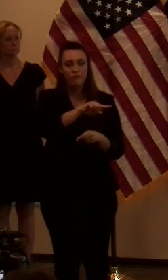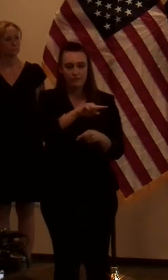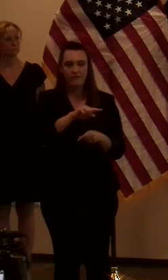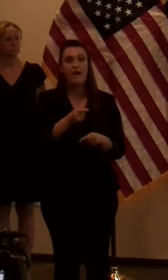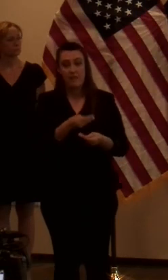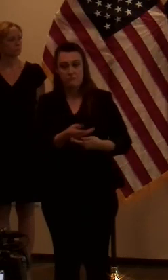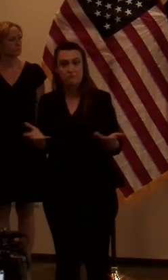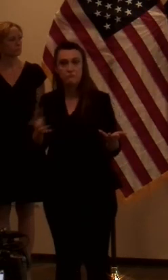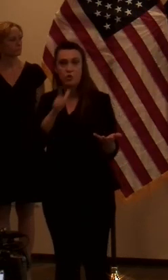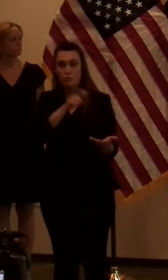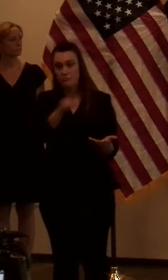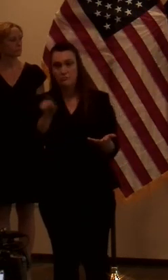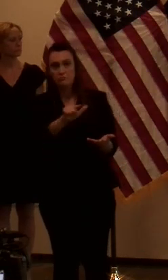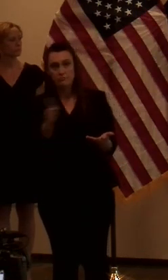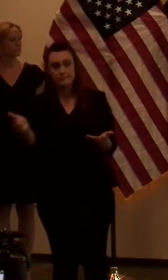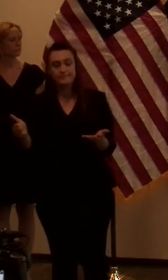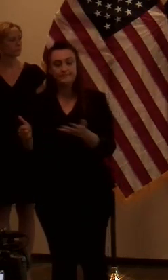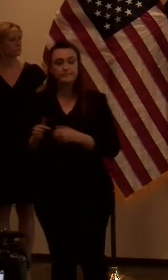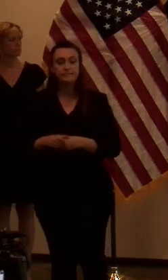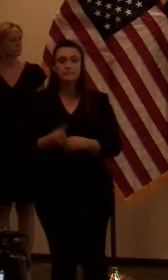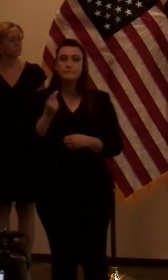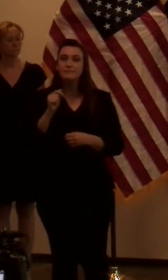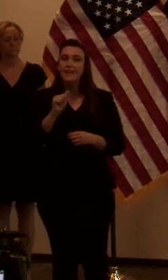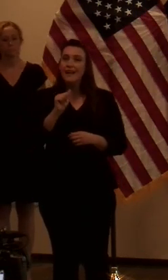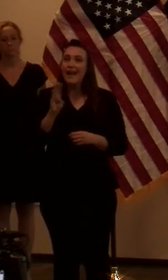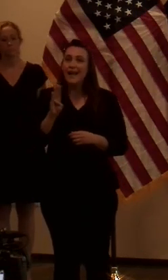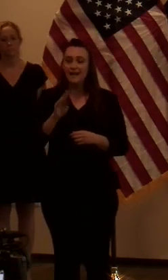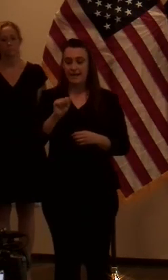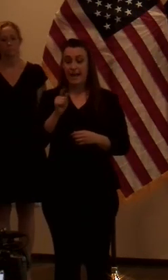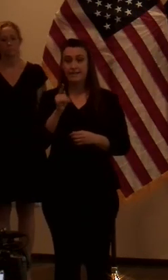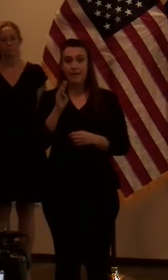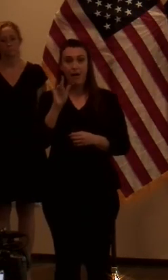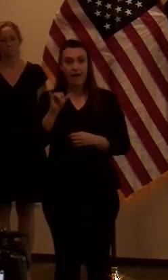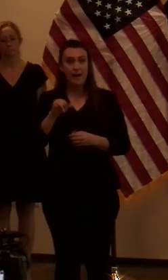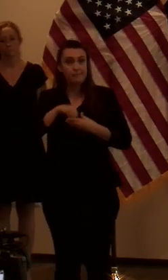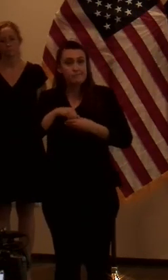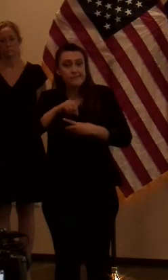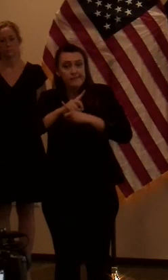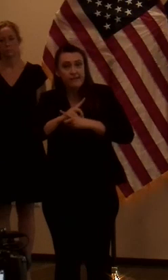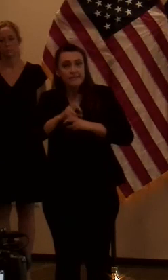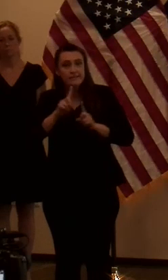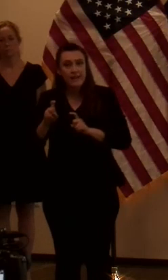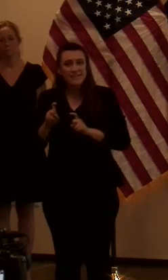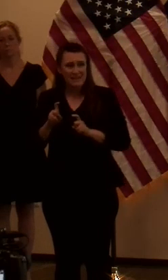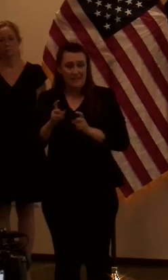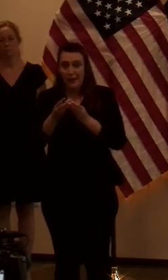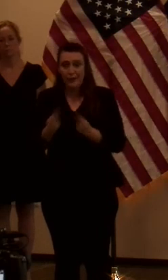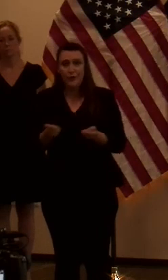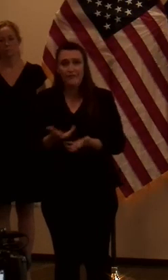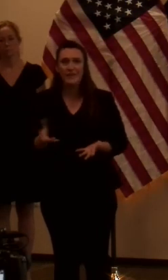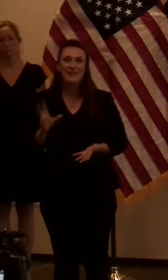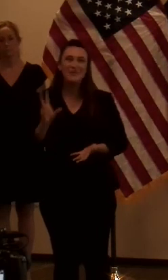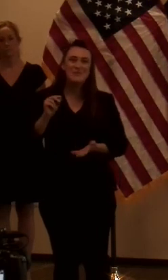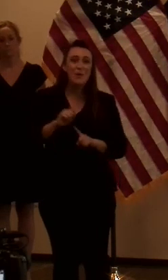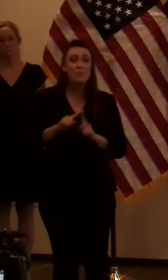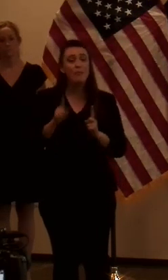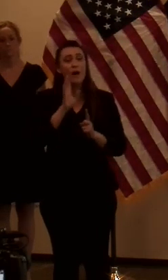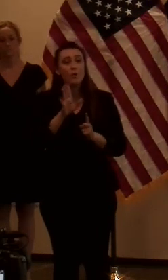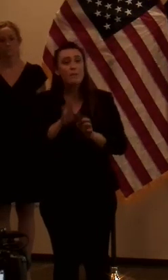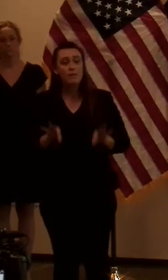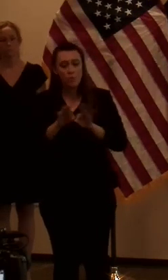Now, antibody testing is not a cure-all, but it's an important step to exposing identity,